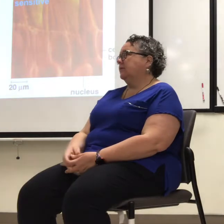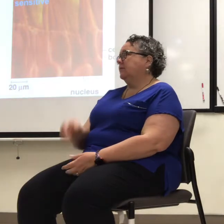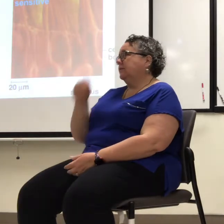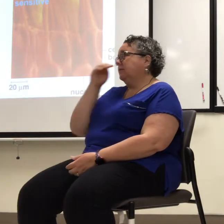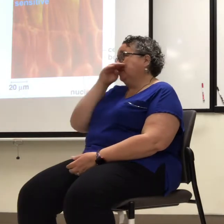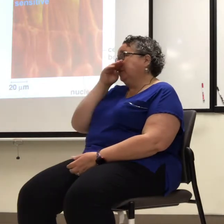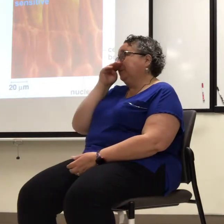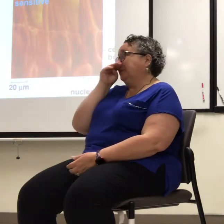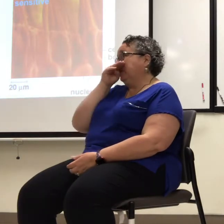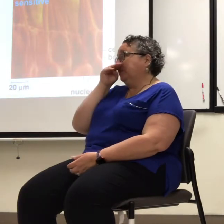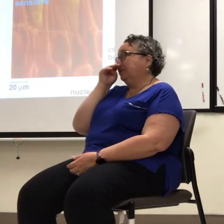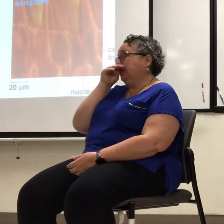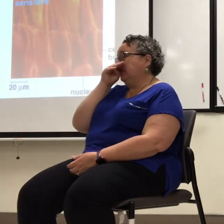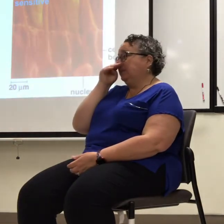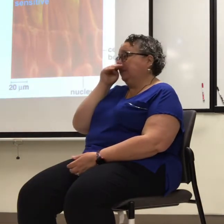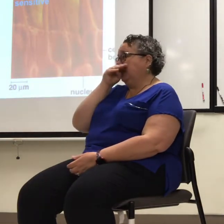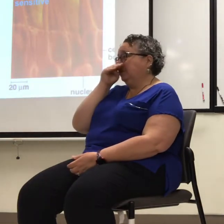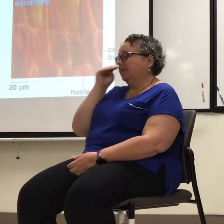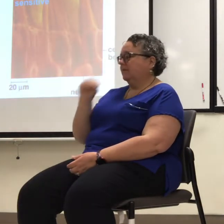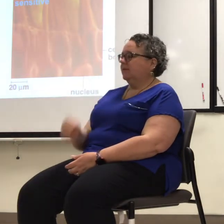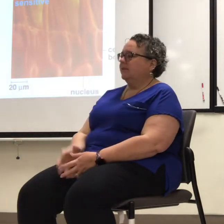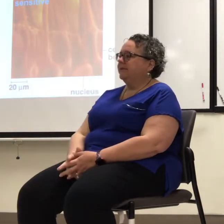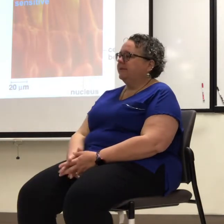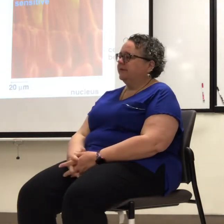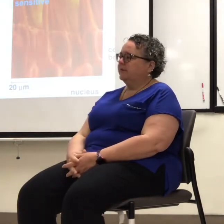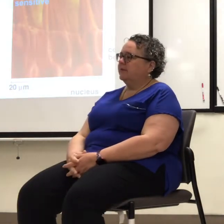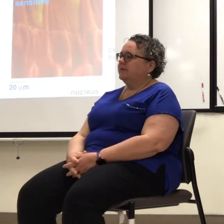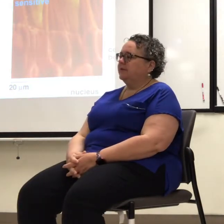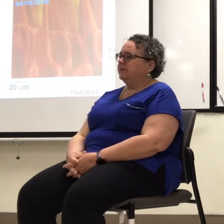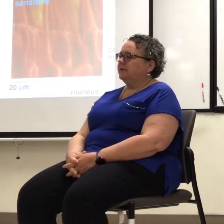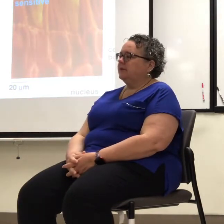less light to work.